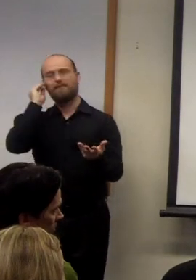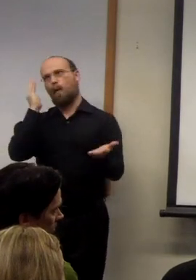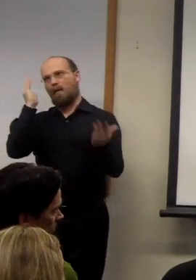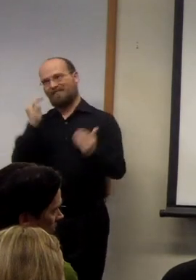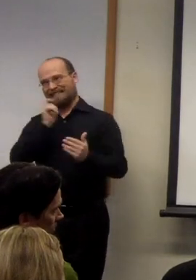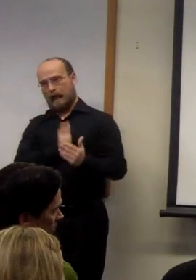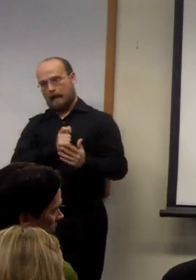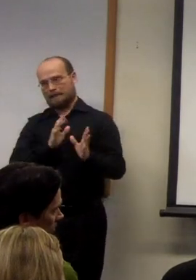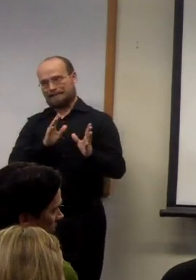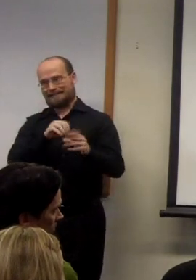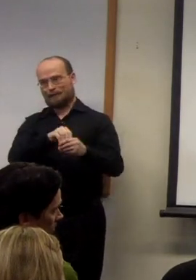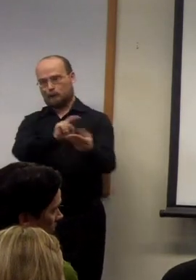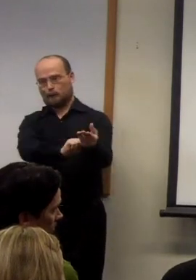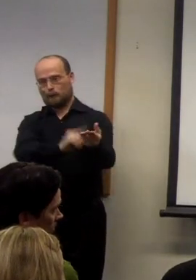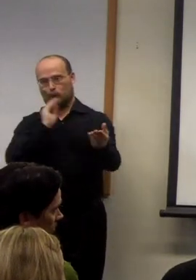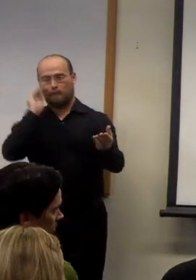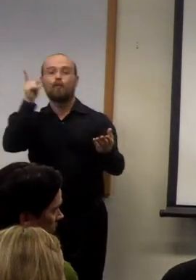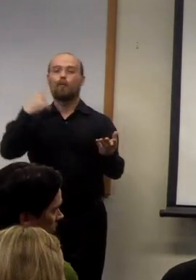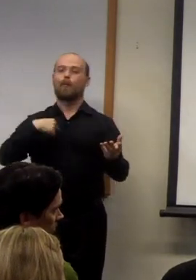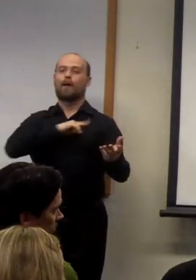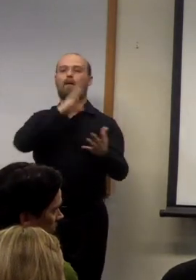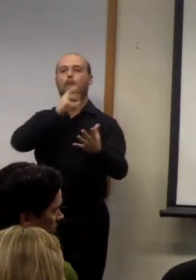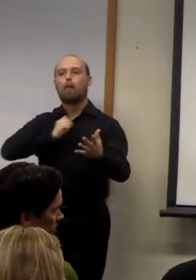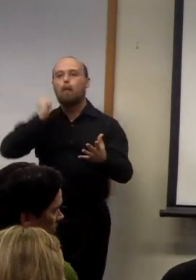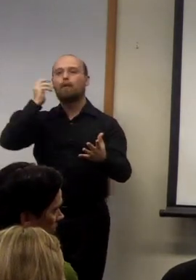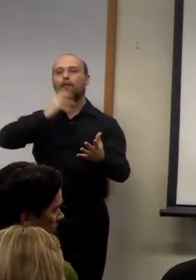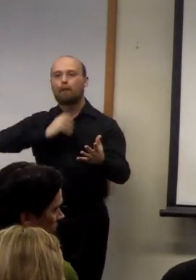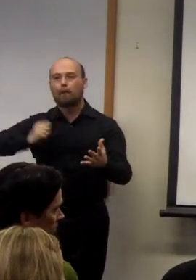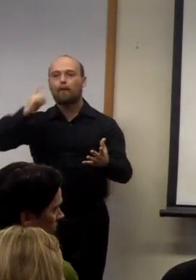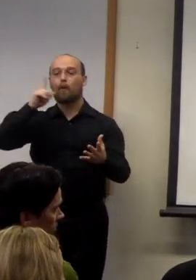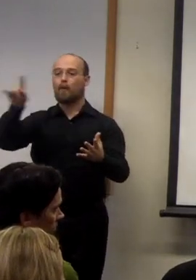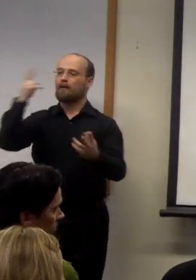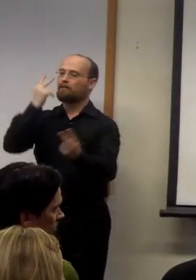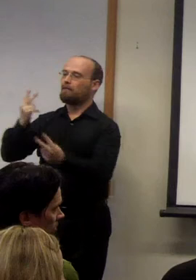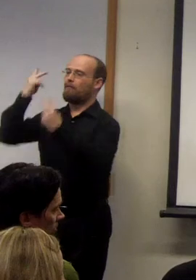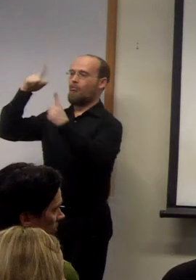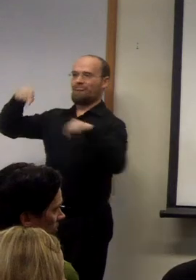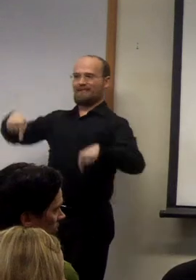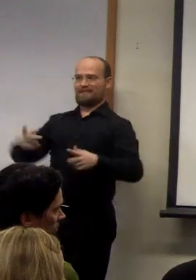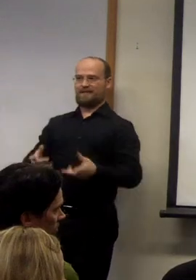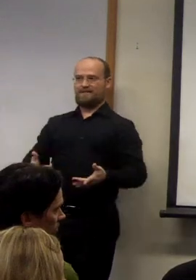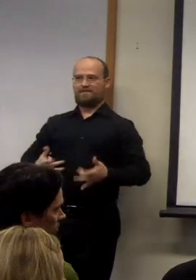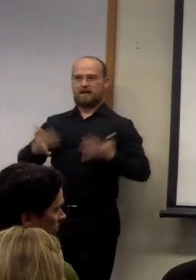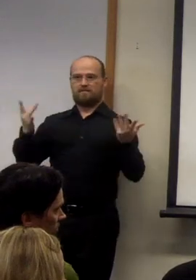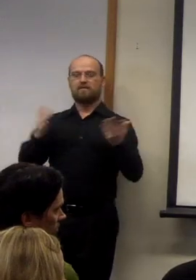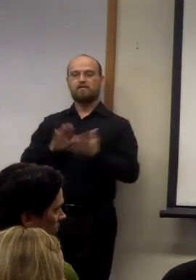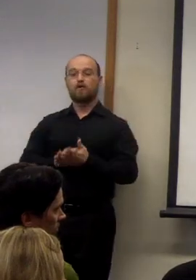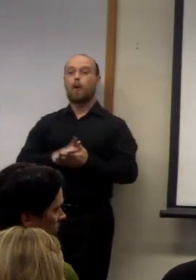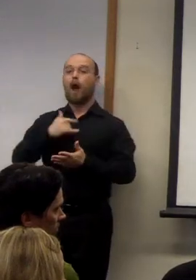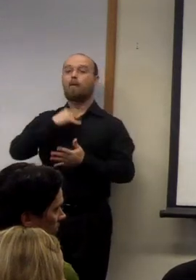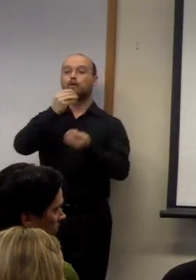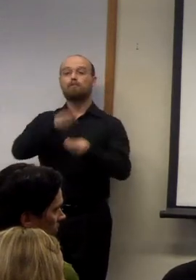like, we're gonna be thinking back to this event. So I'd like to propose a scenario to everyone.